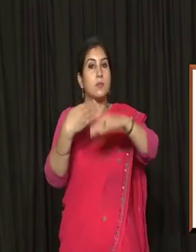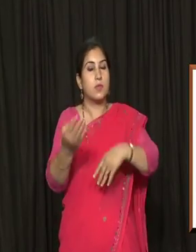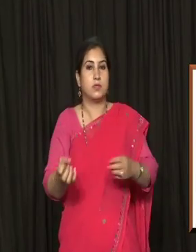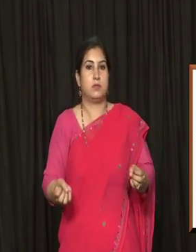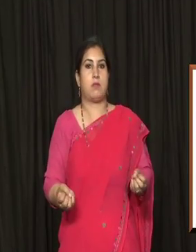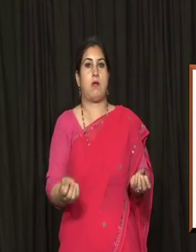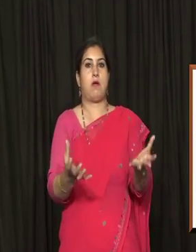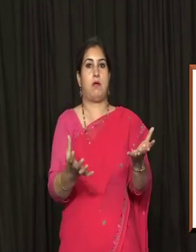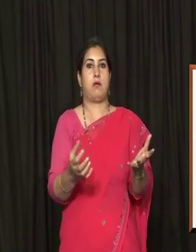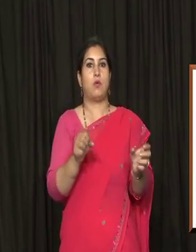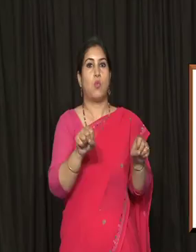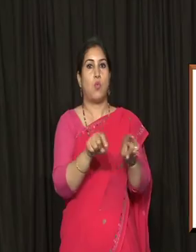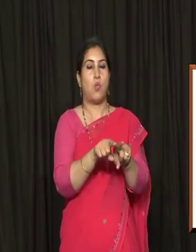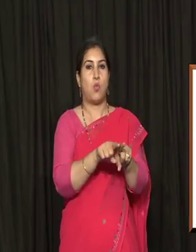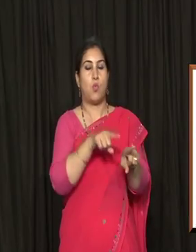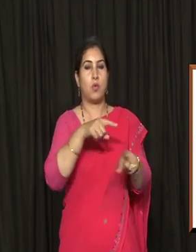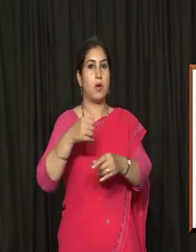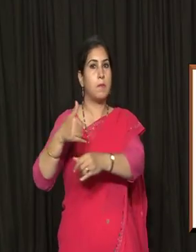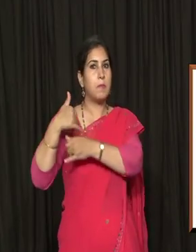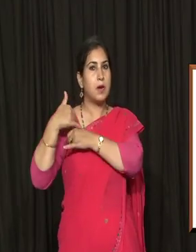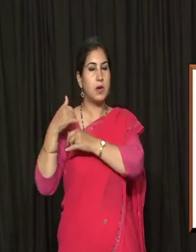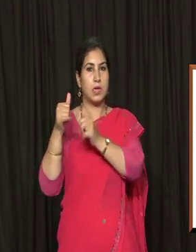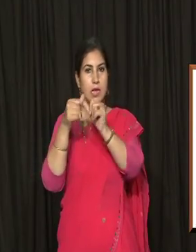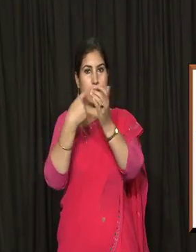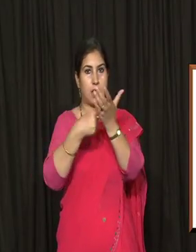started increasing her military power also.